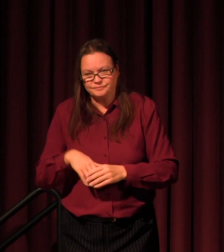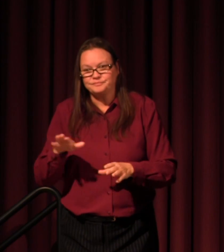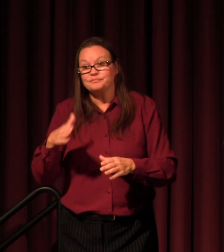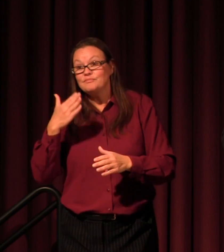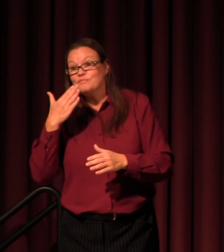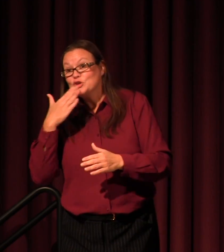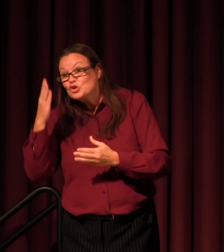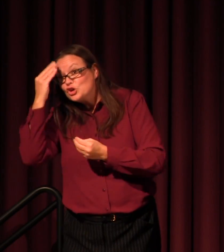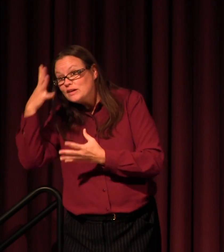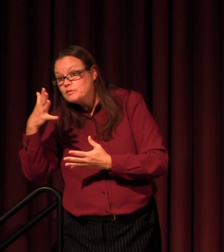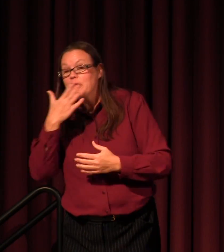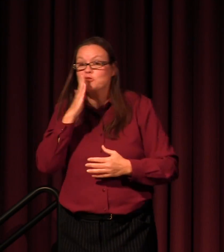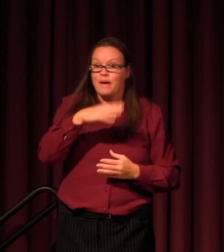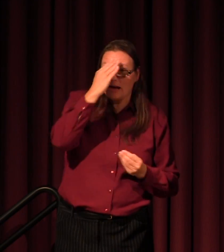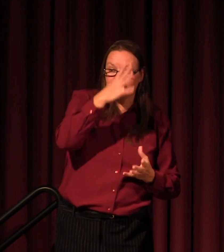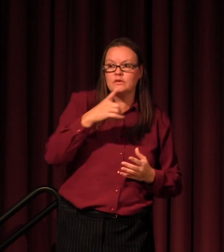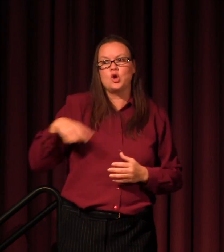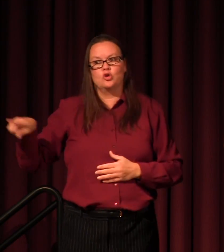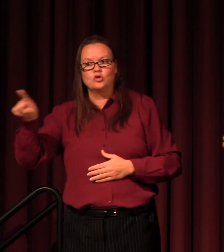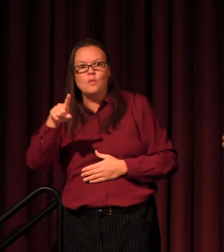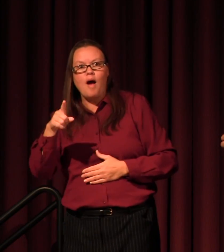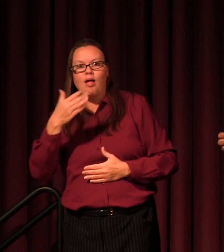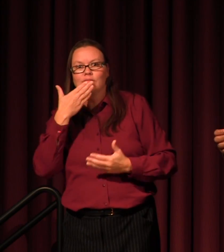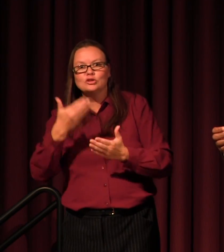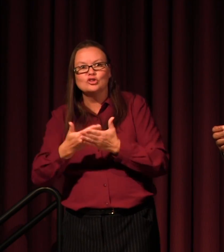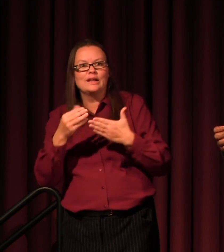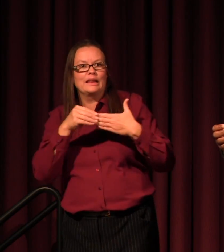news. Y'all are leading the way.